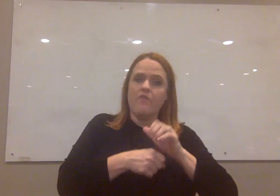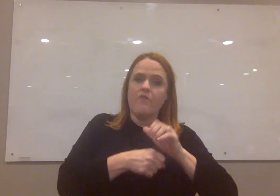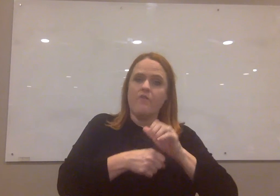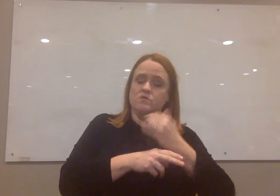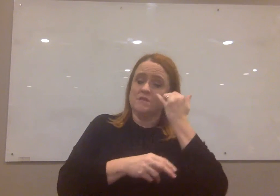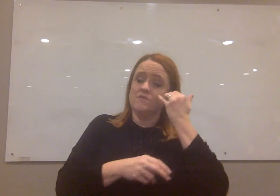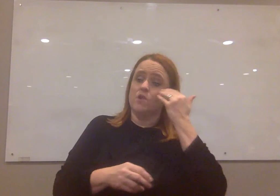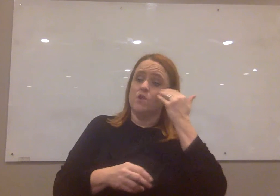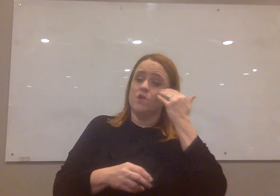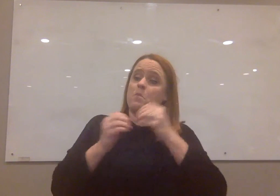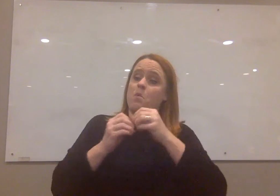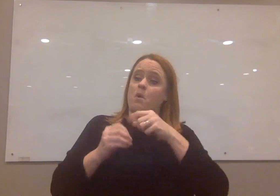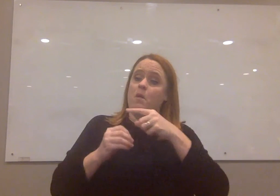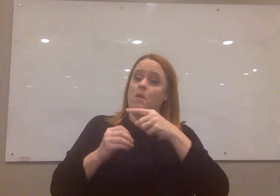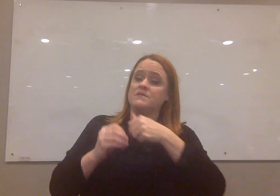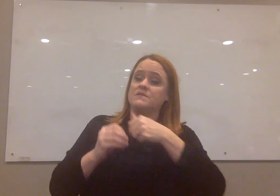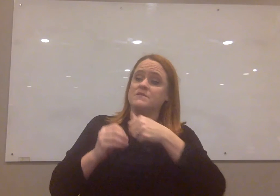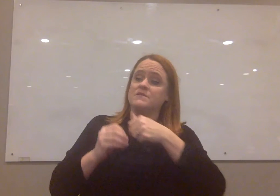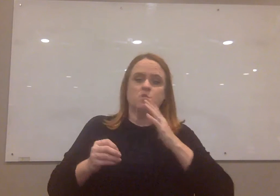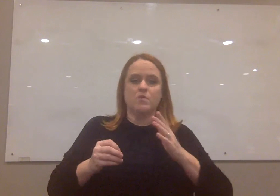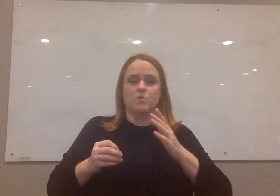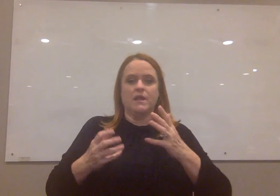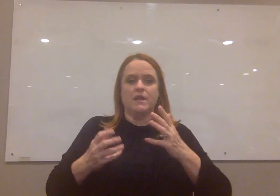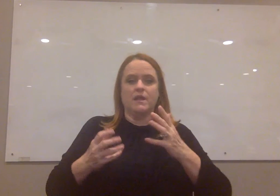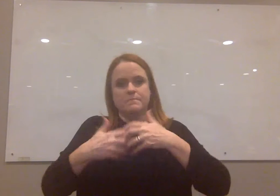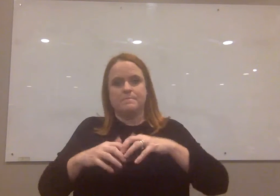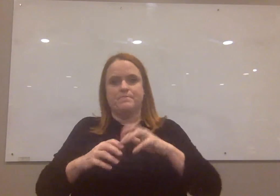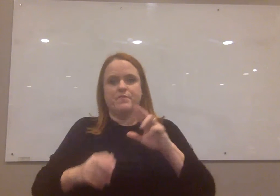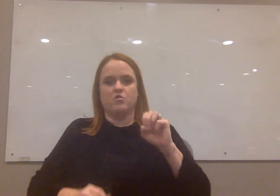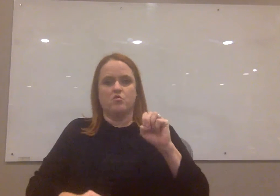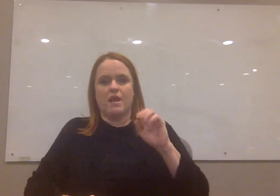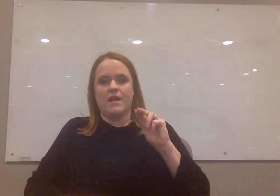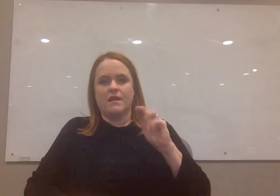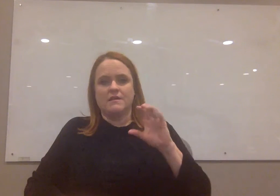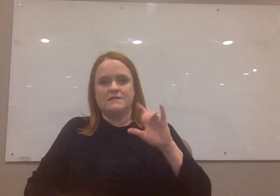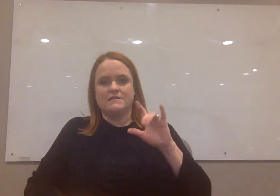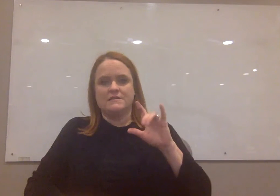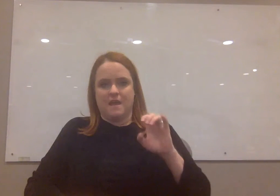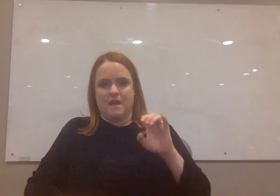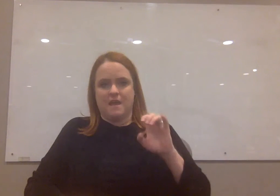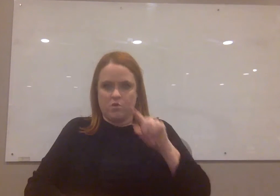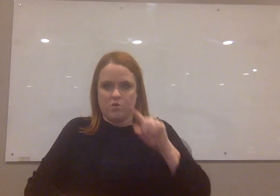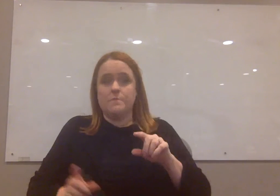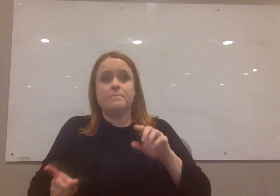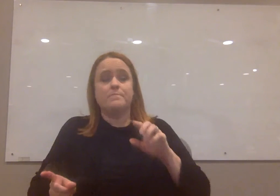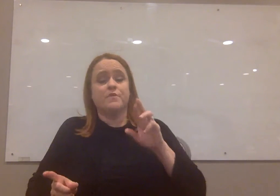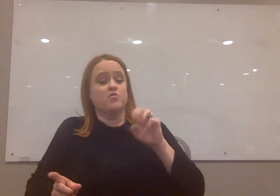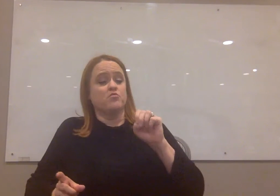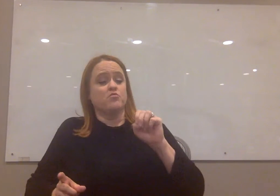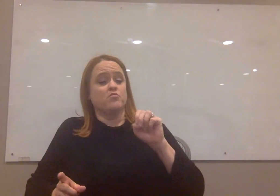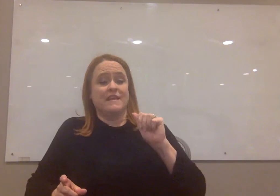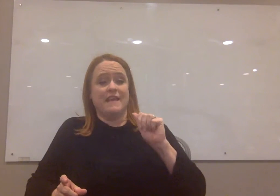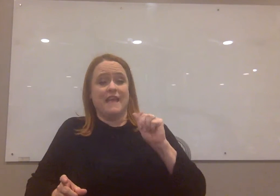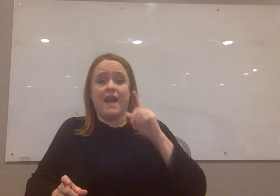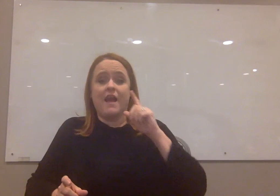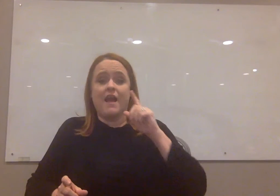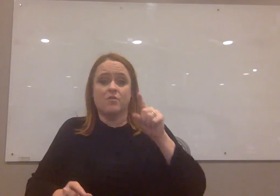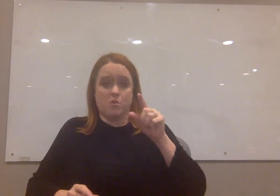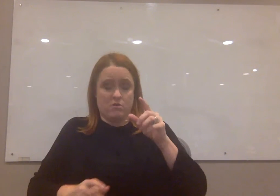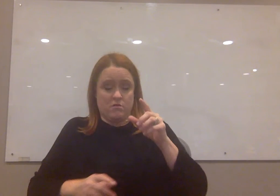for you. Okay. Now, mind you, React is like, for it to actually work well, you need it on 3 distinct machines.